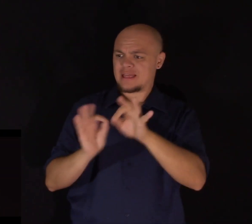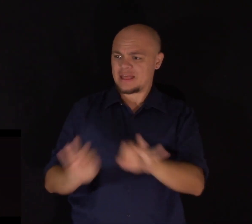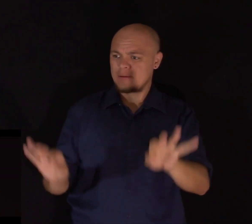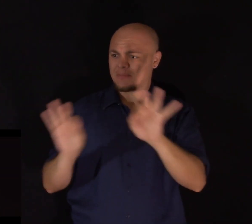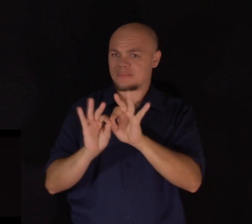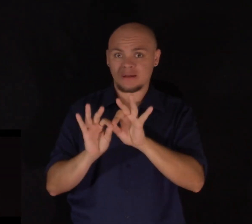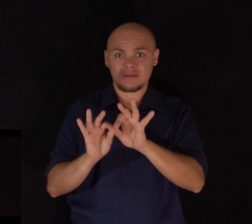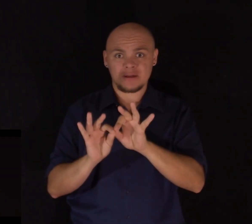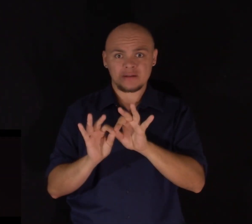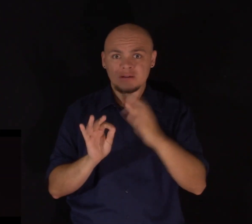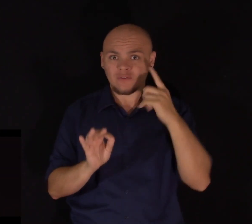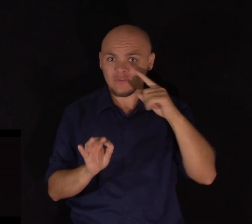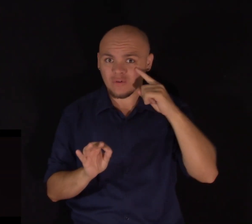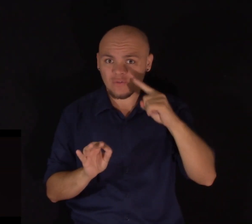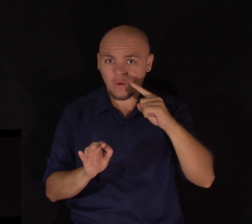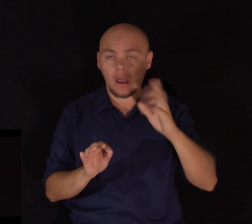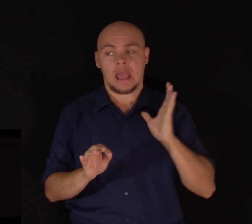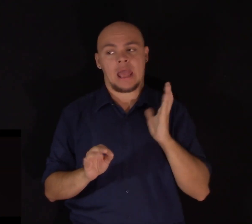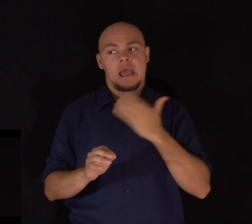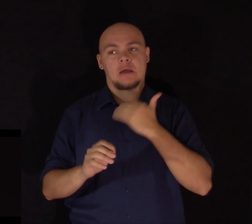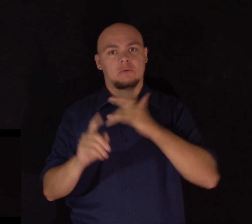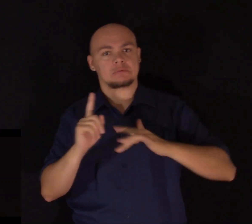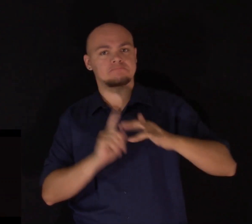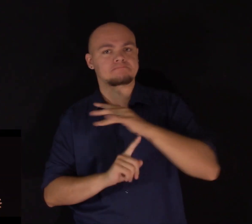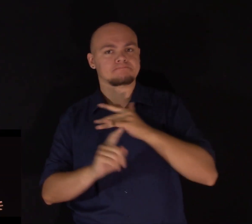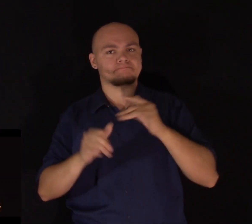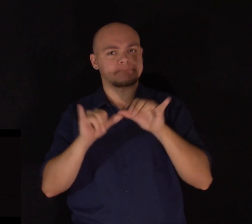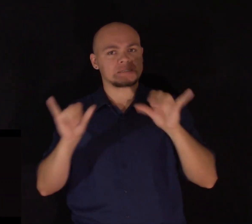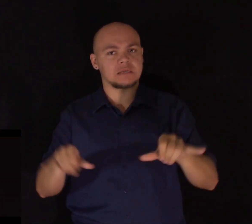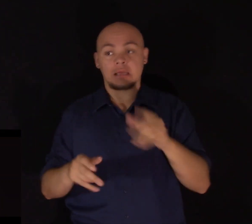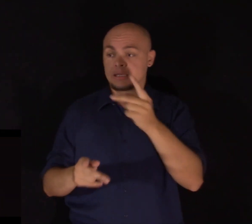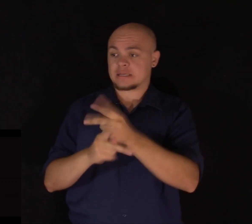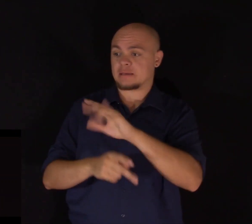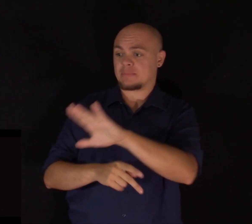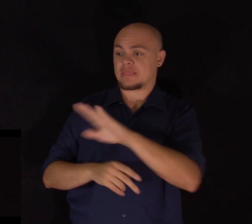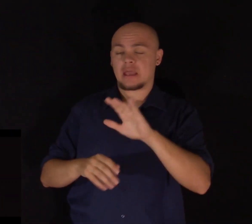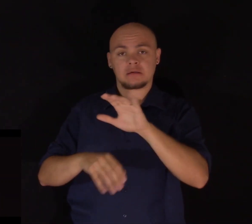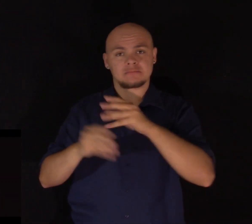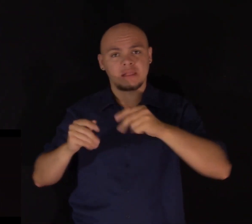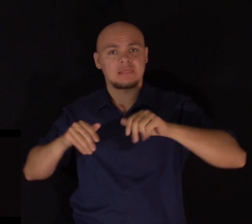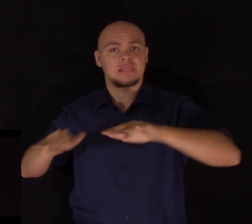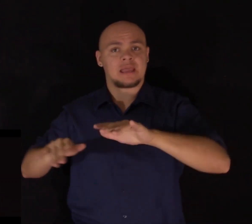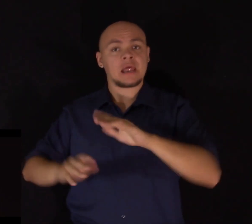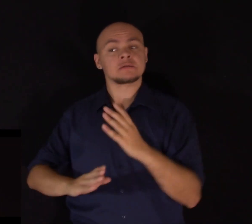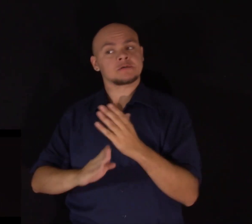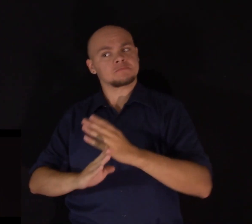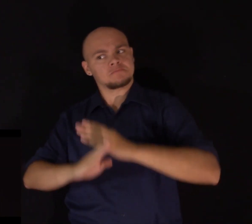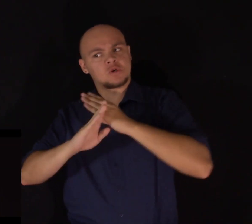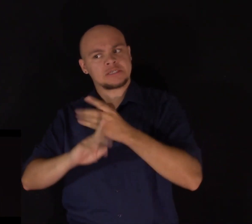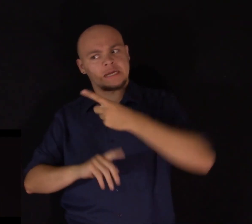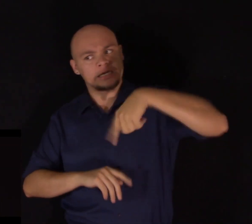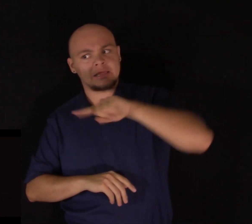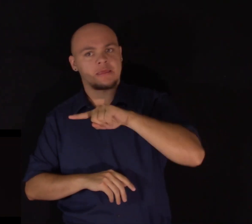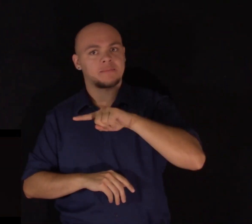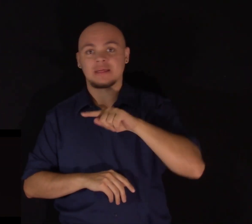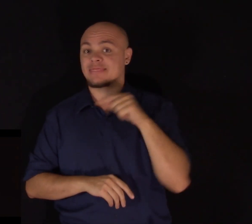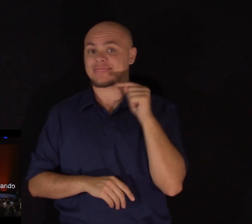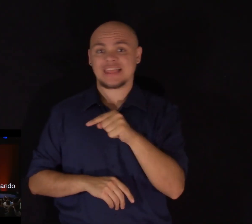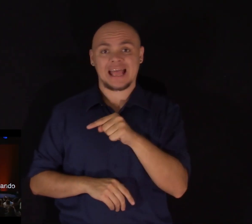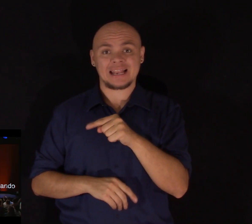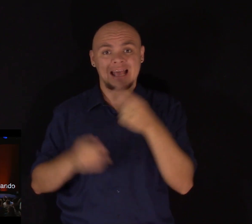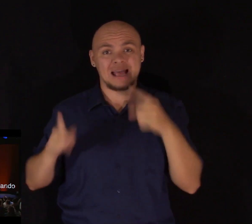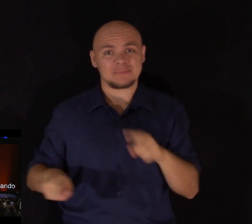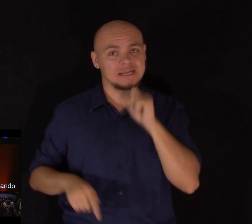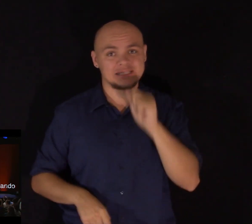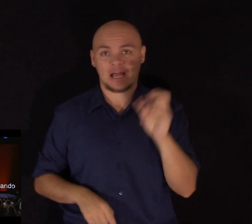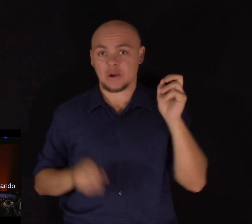our ecosystems, we conserve their habitats, and most importantly, we protect them, because this is not okay. Well,